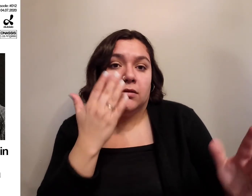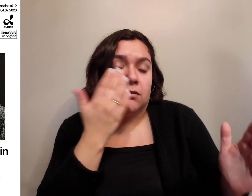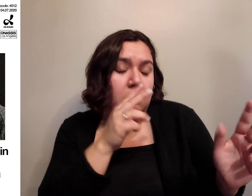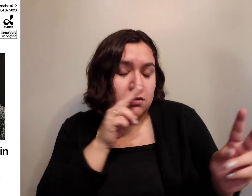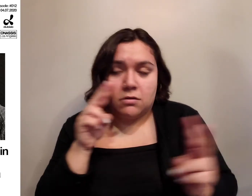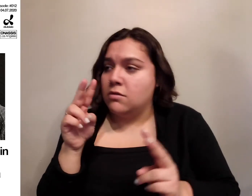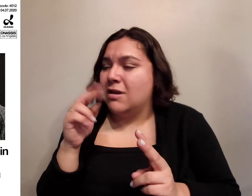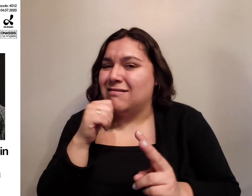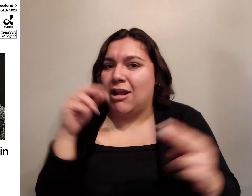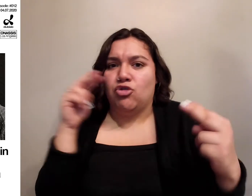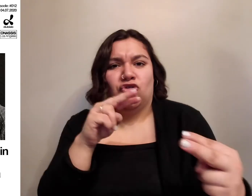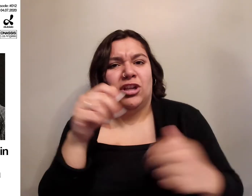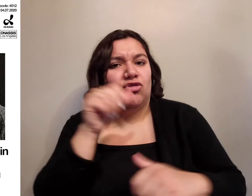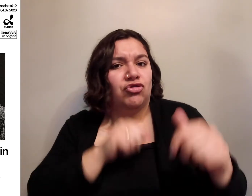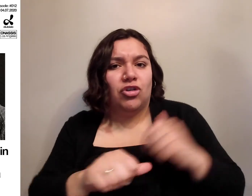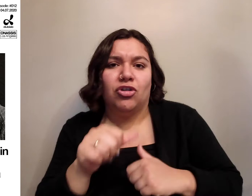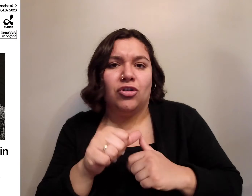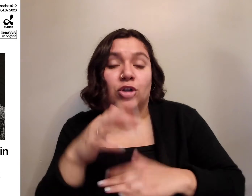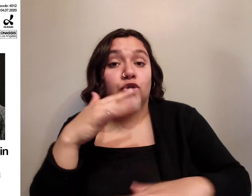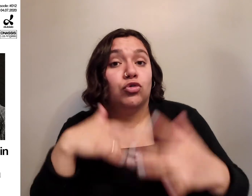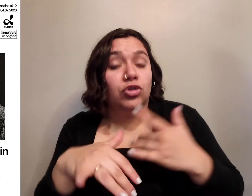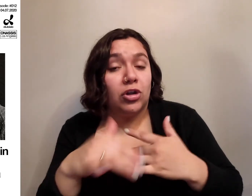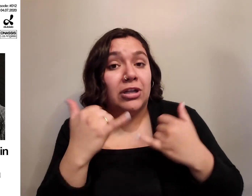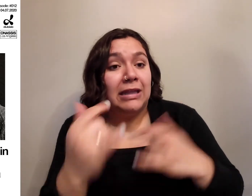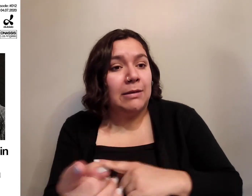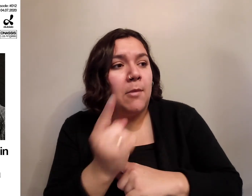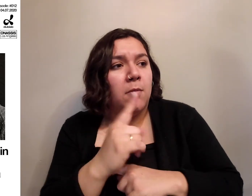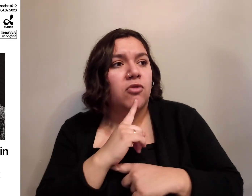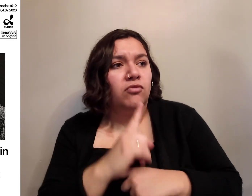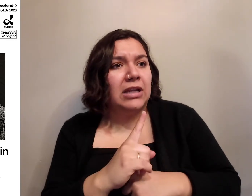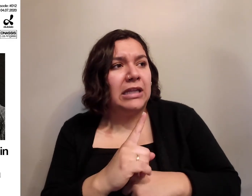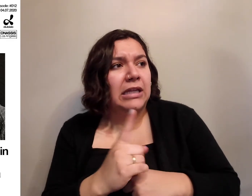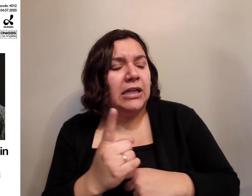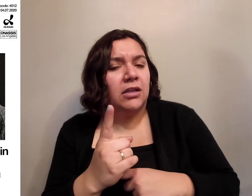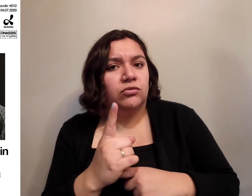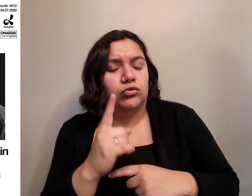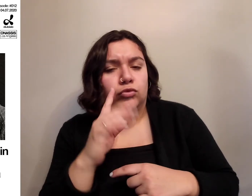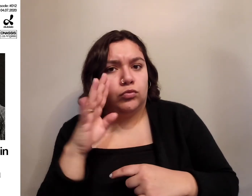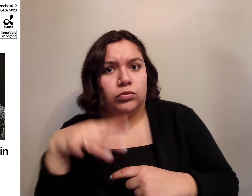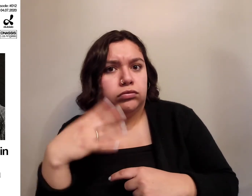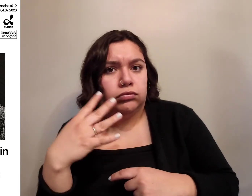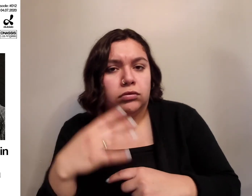the other way. I mean, sociologically, this moment is just extraordinary.